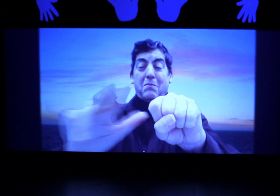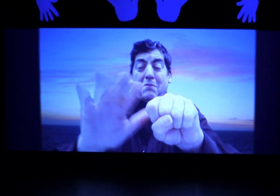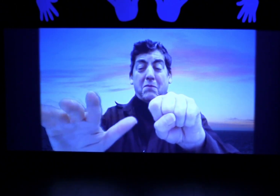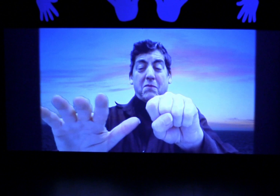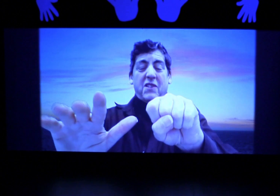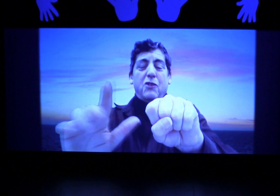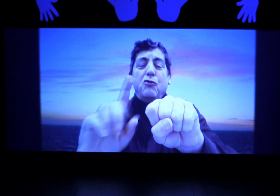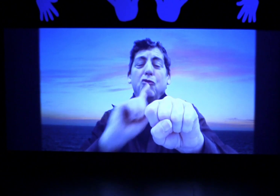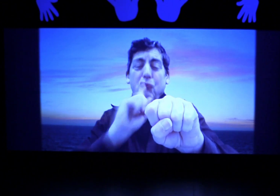Please just stop.